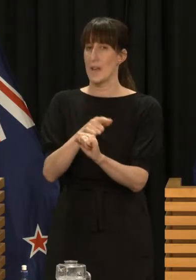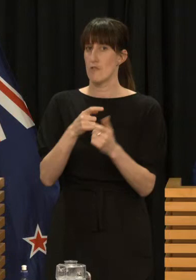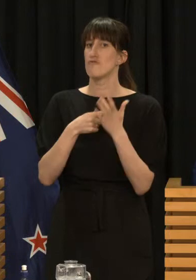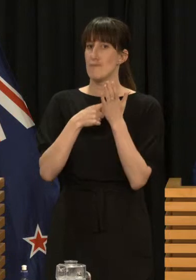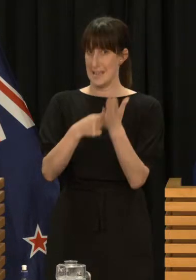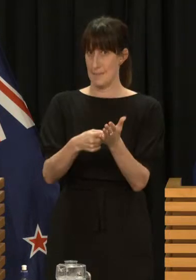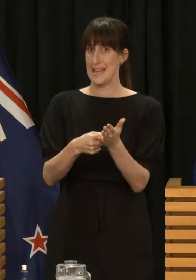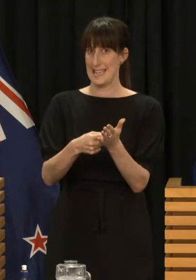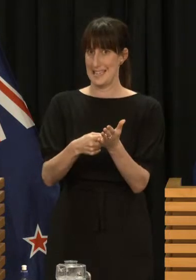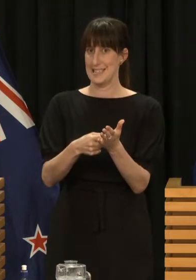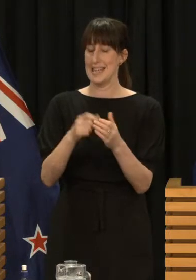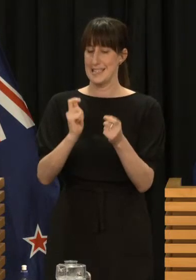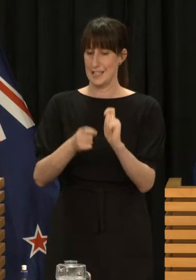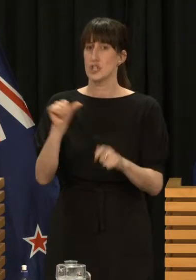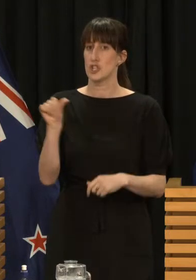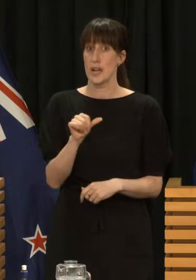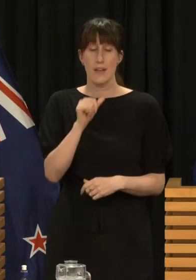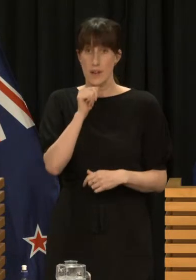places include